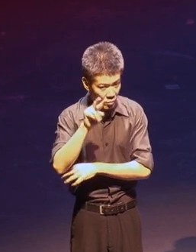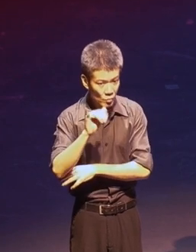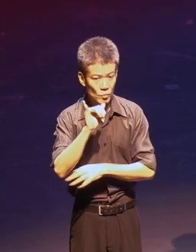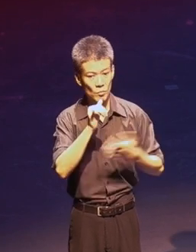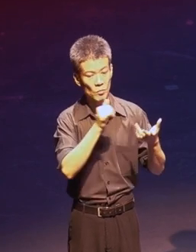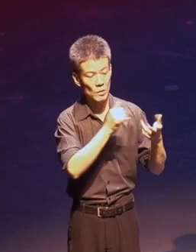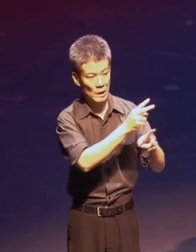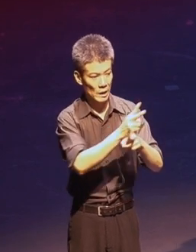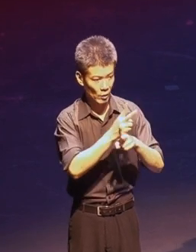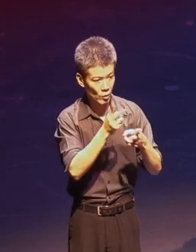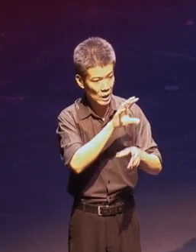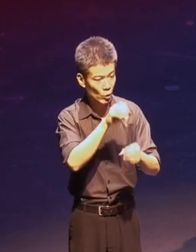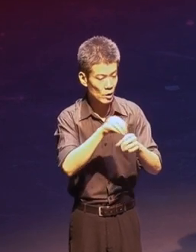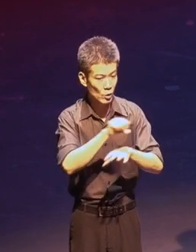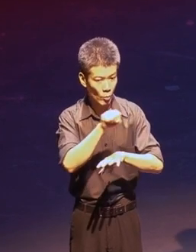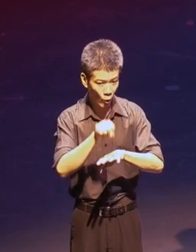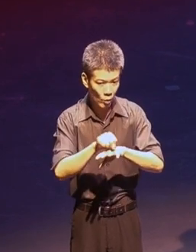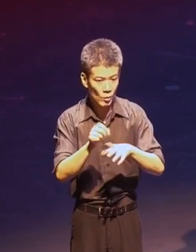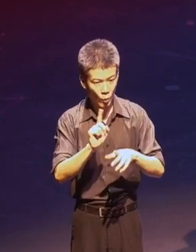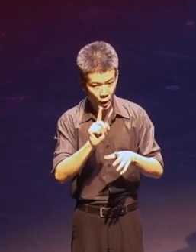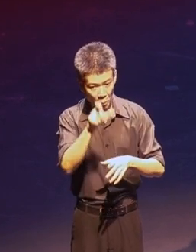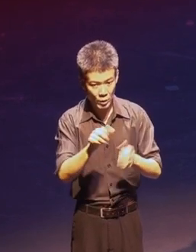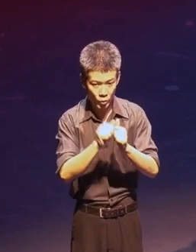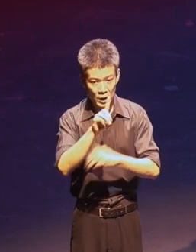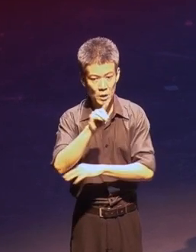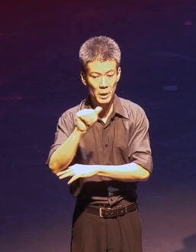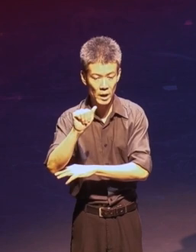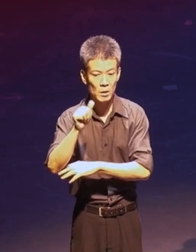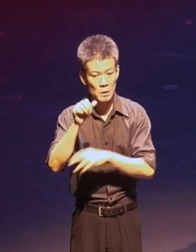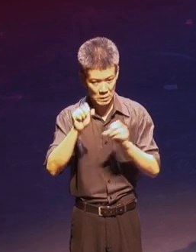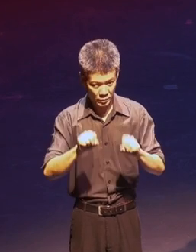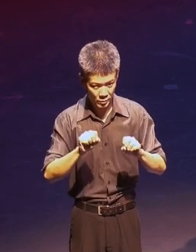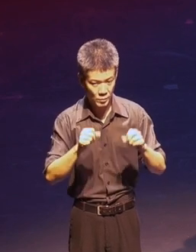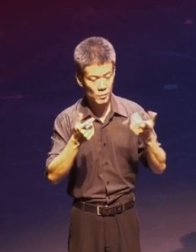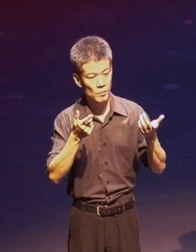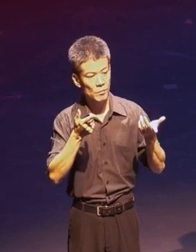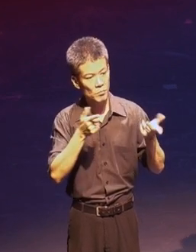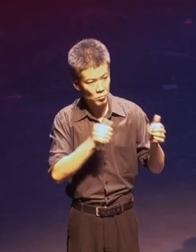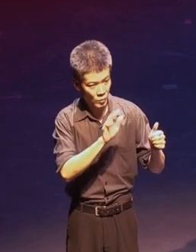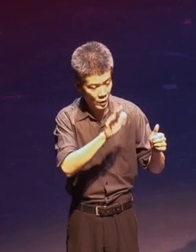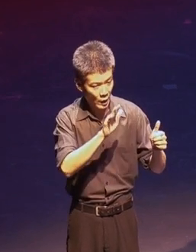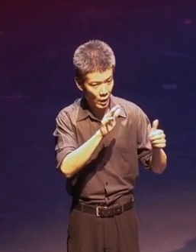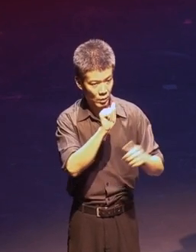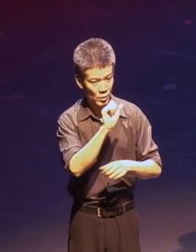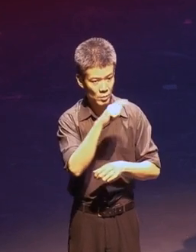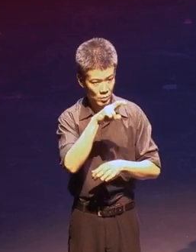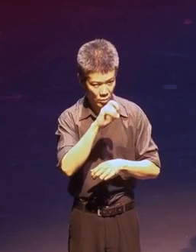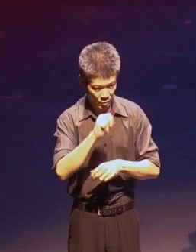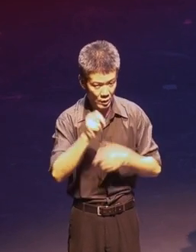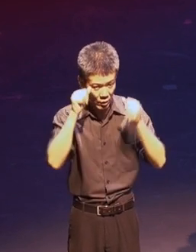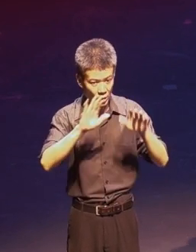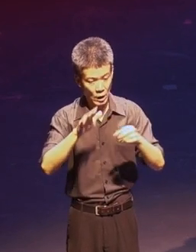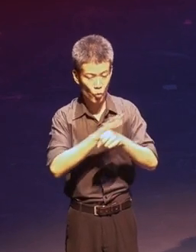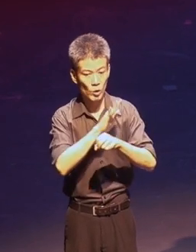a caring and inclusive Singapore where persons with disabilities are enabled to pursue their aspirations,